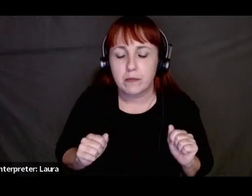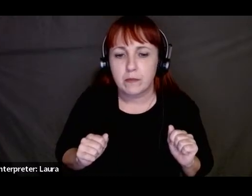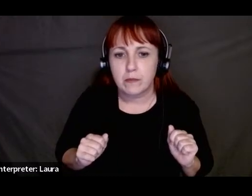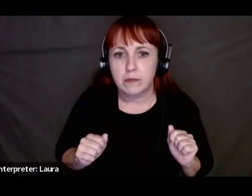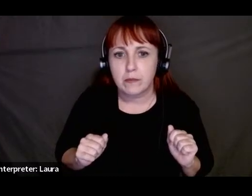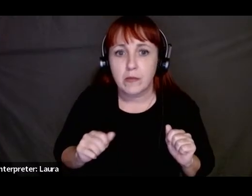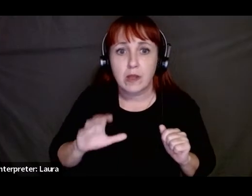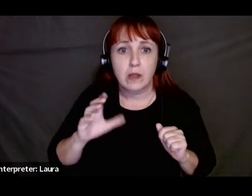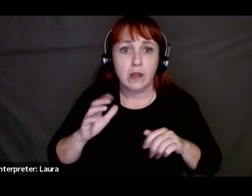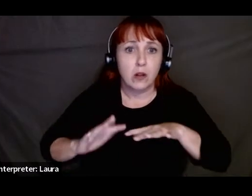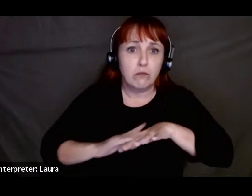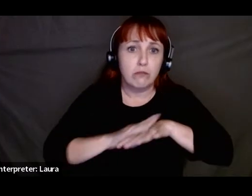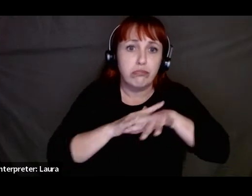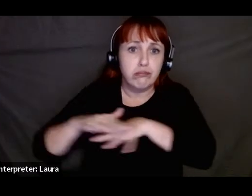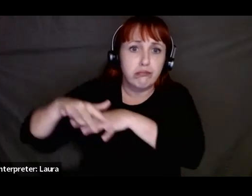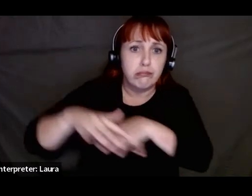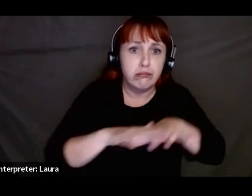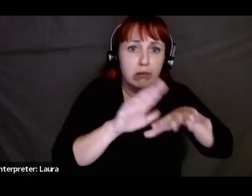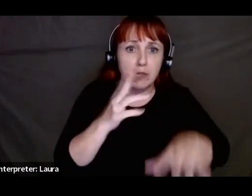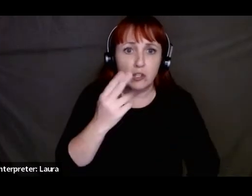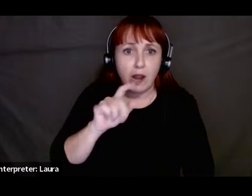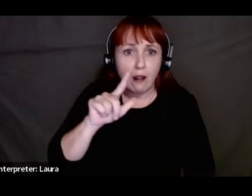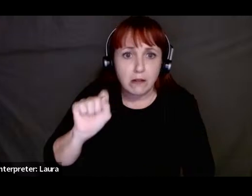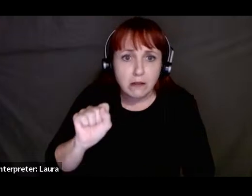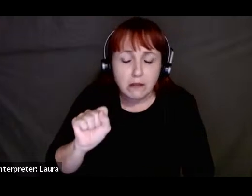are contaminated with shock holes,